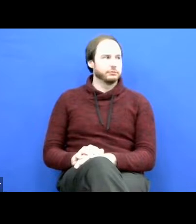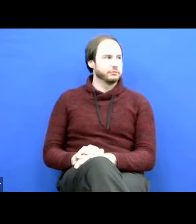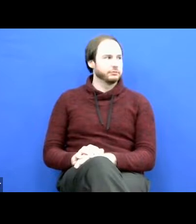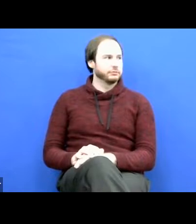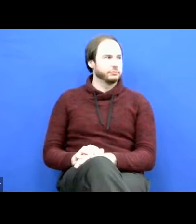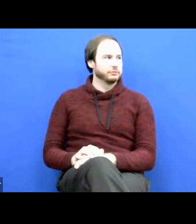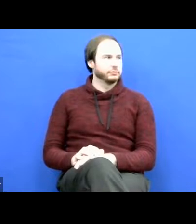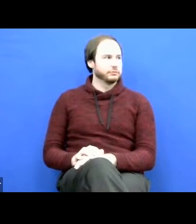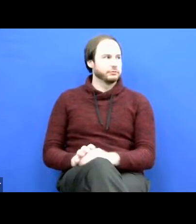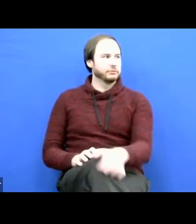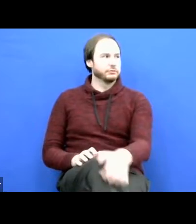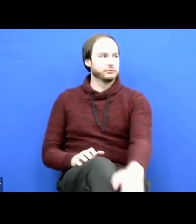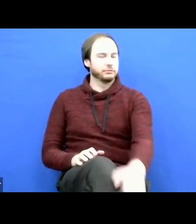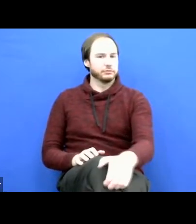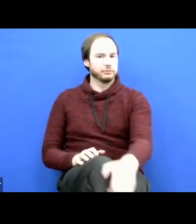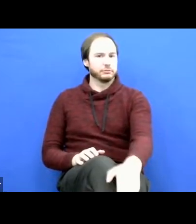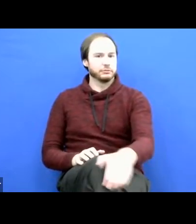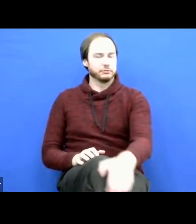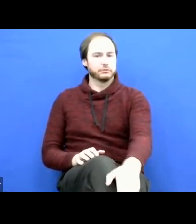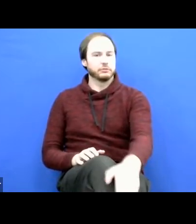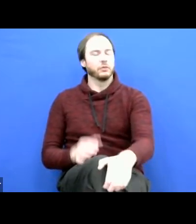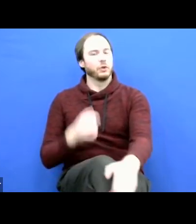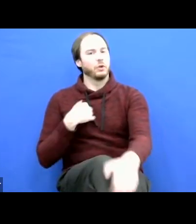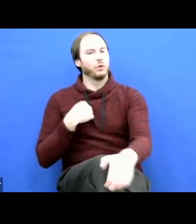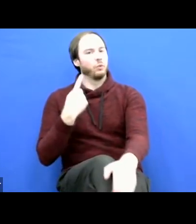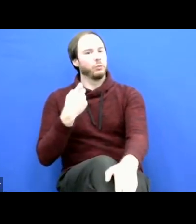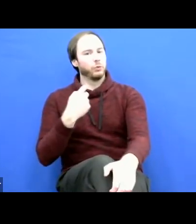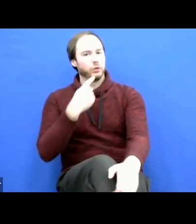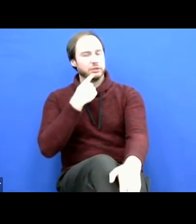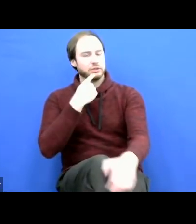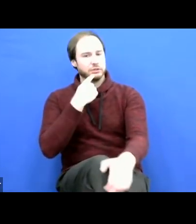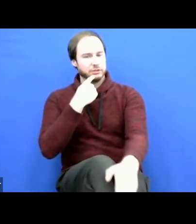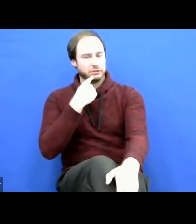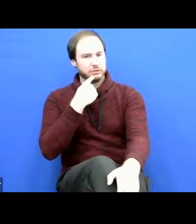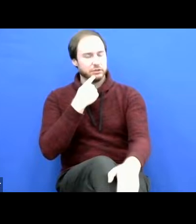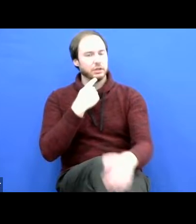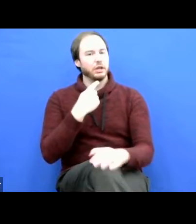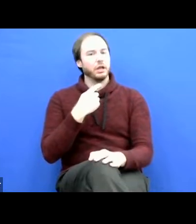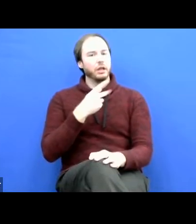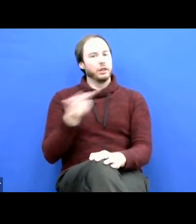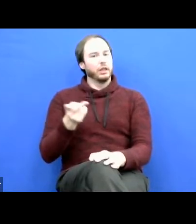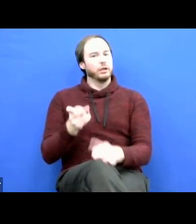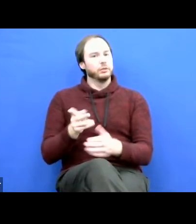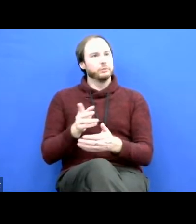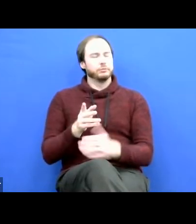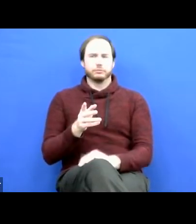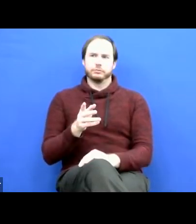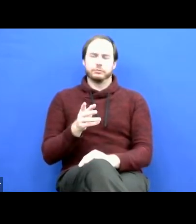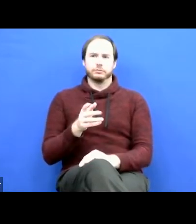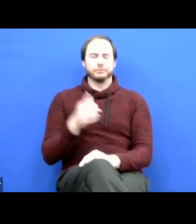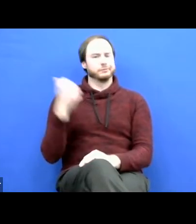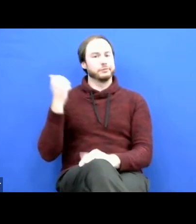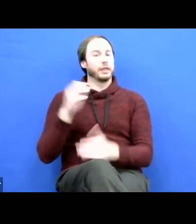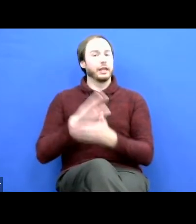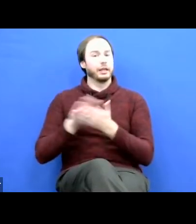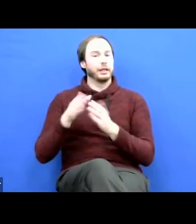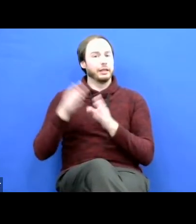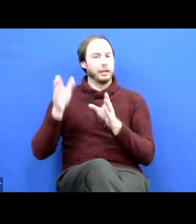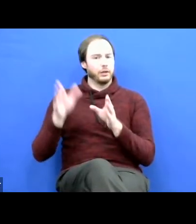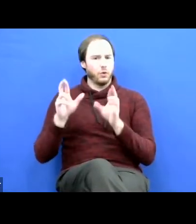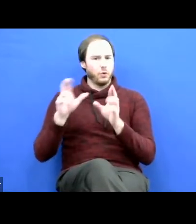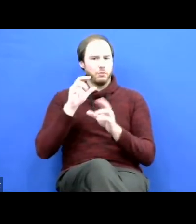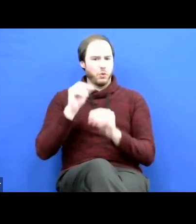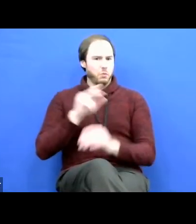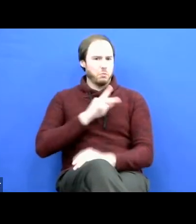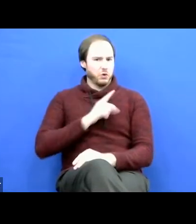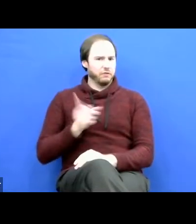Okay, and the only last thing I would like to say is to Mr. and Mrs. Hines, they've been very nice neighbors. I hope at the end, this is not personal.